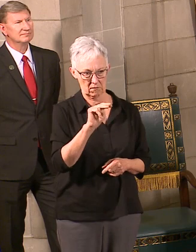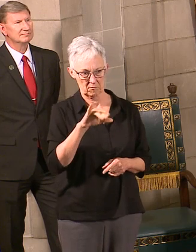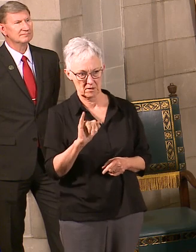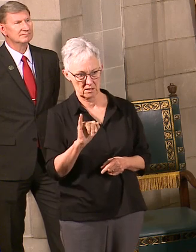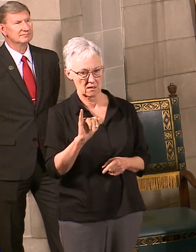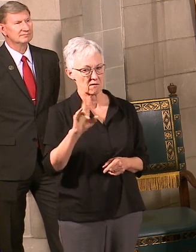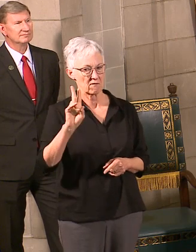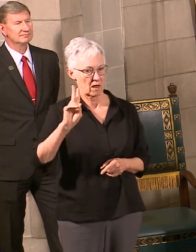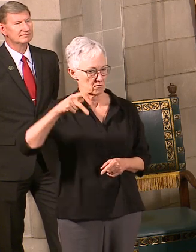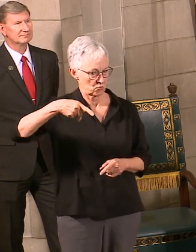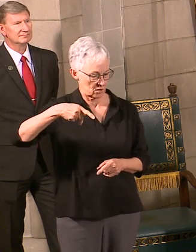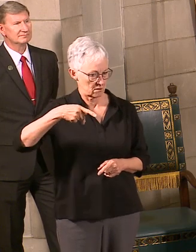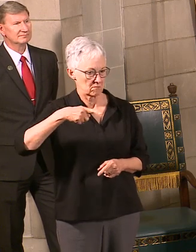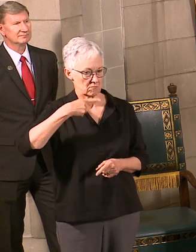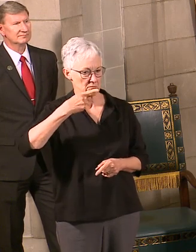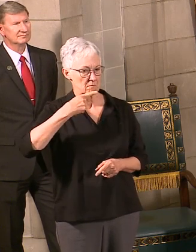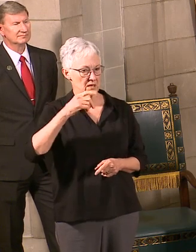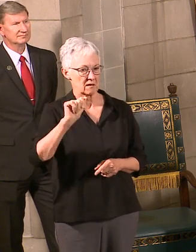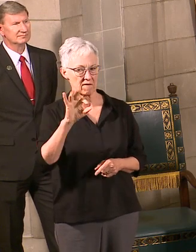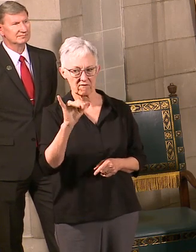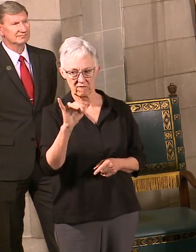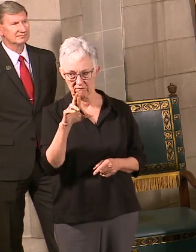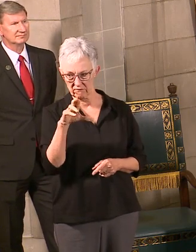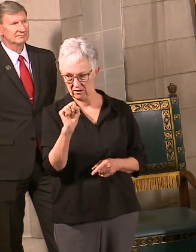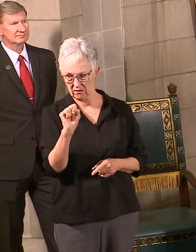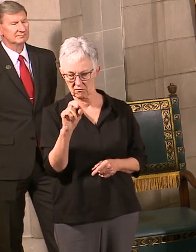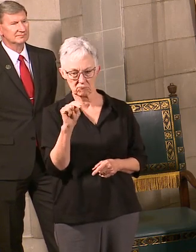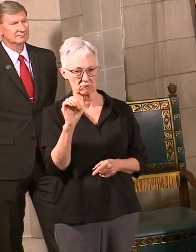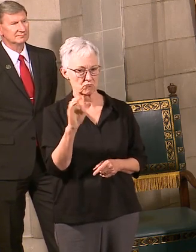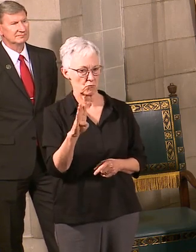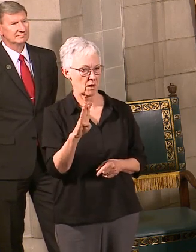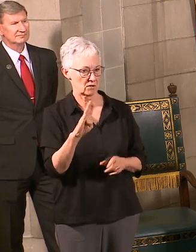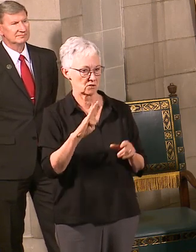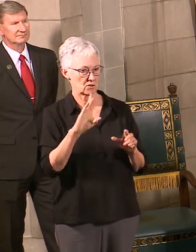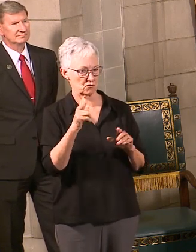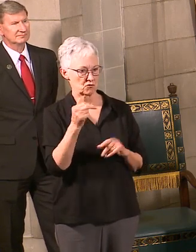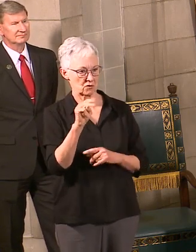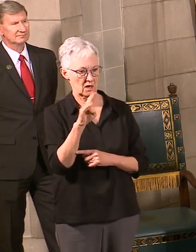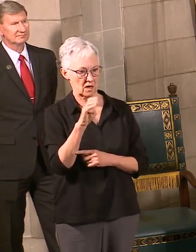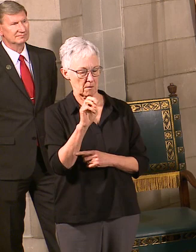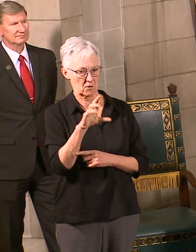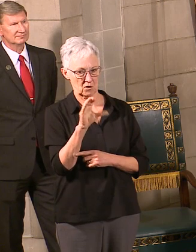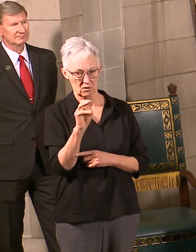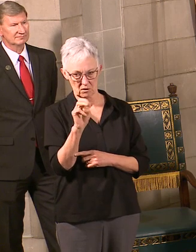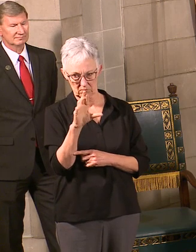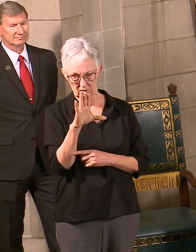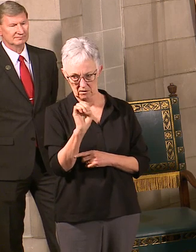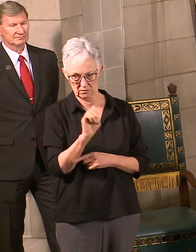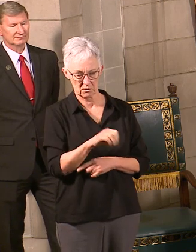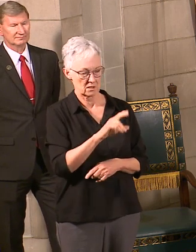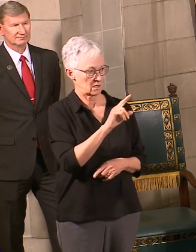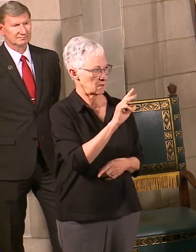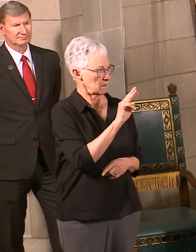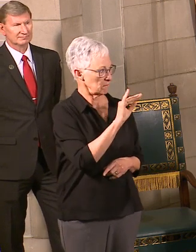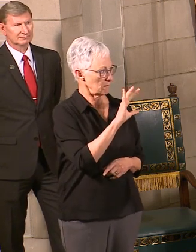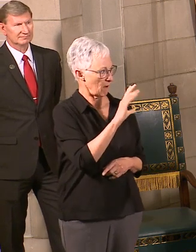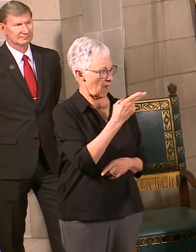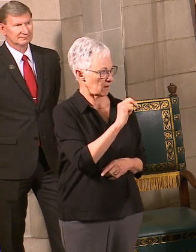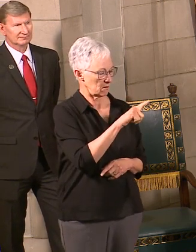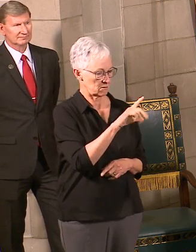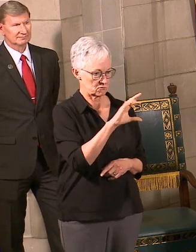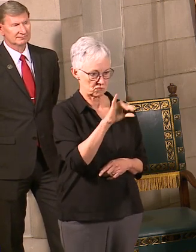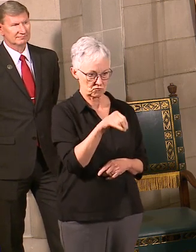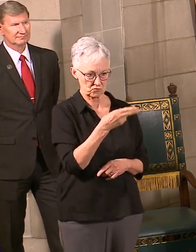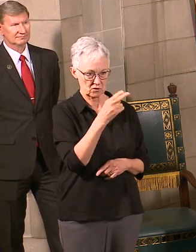President of Public Affairs and Policy, Nebraska Chamber of Commerce and Industry, Michael Johnson, Senior Director,